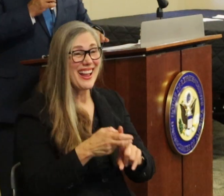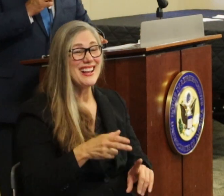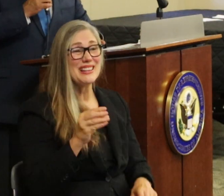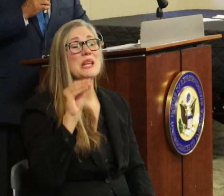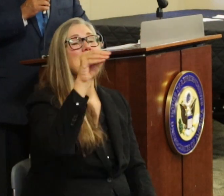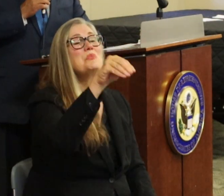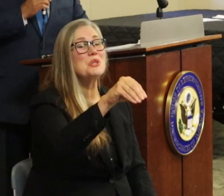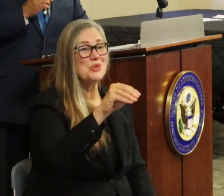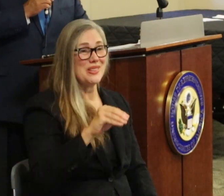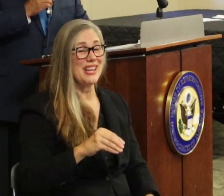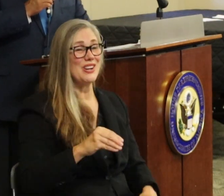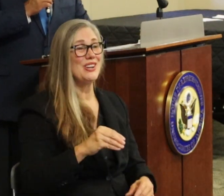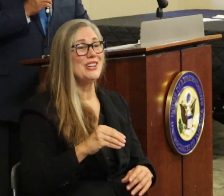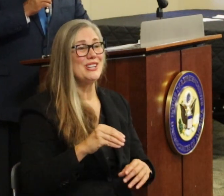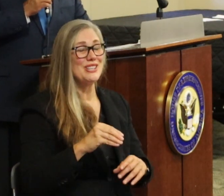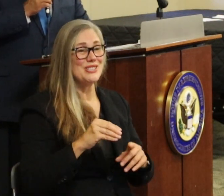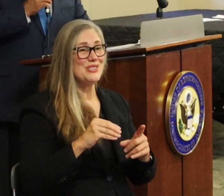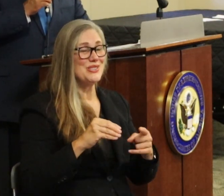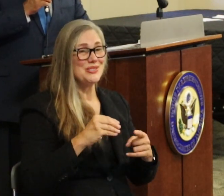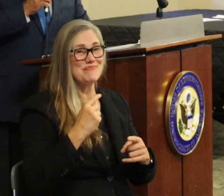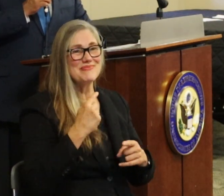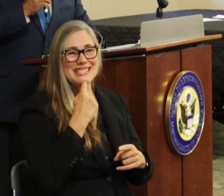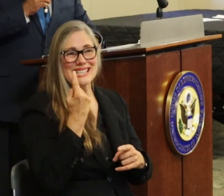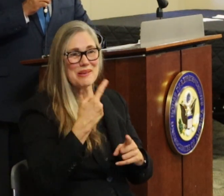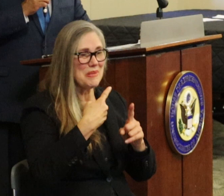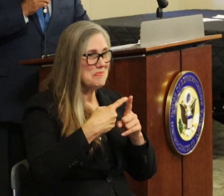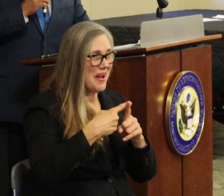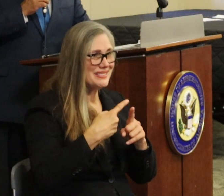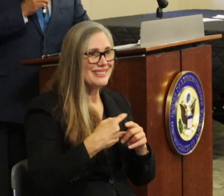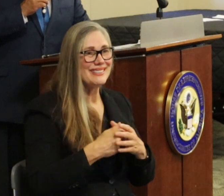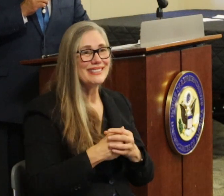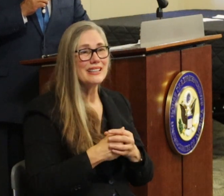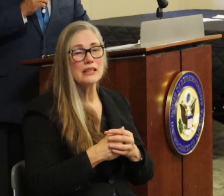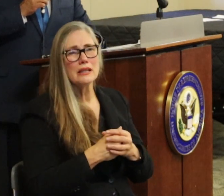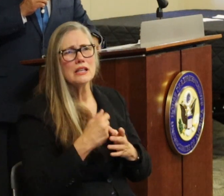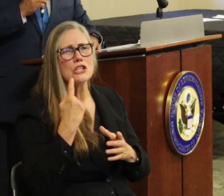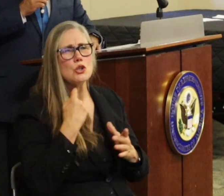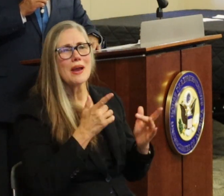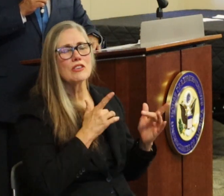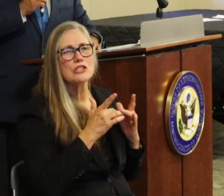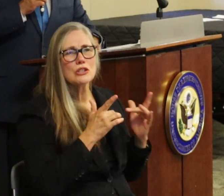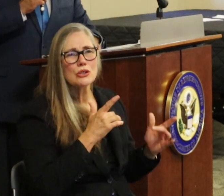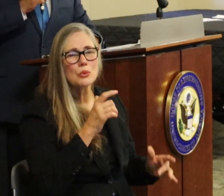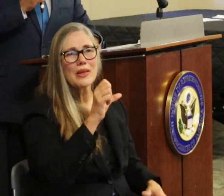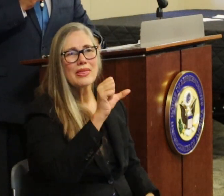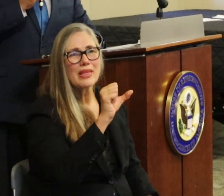Positive. Do you have concerns with the Santa Barbara SSDI's last place response resolution